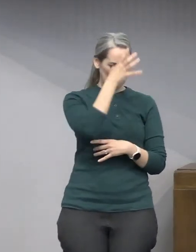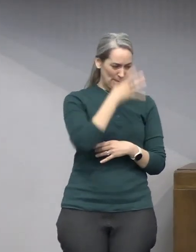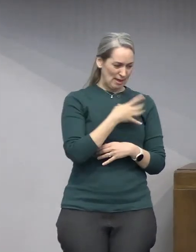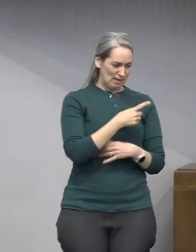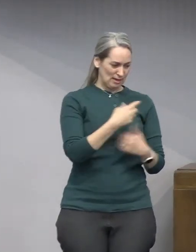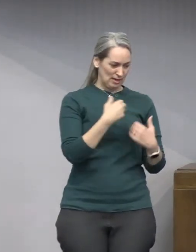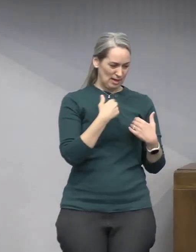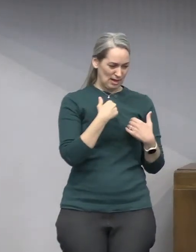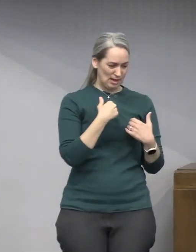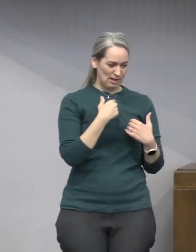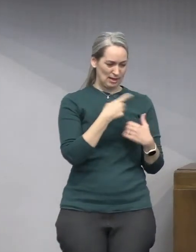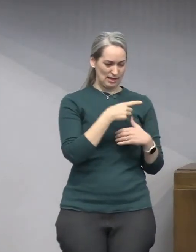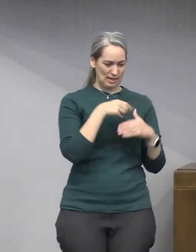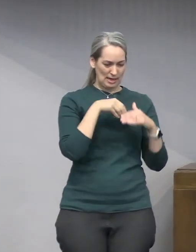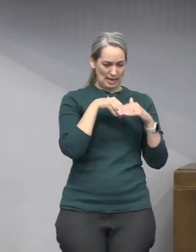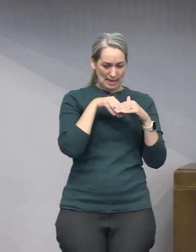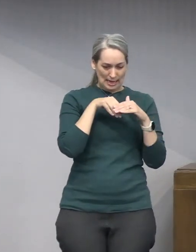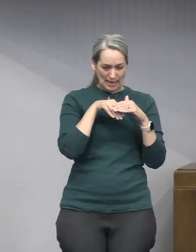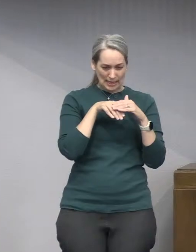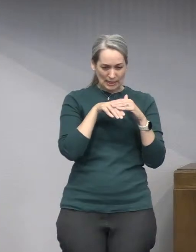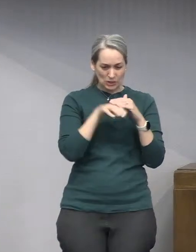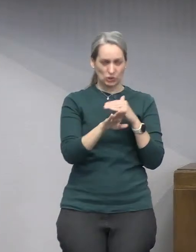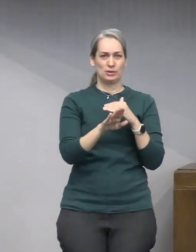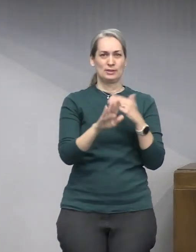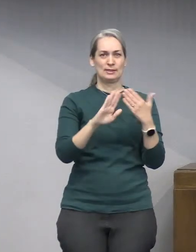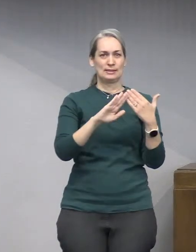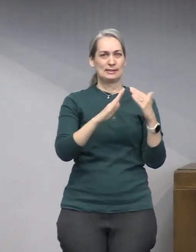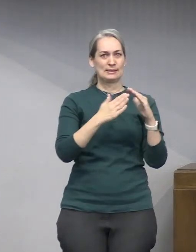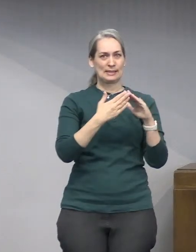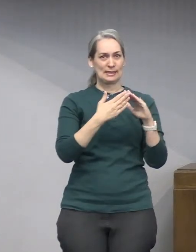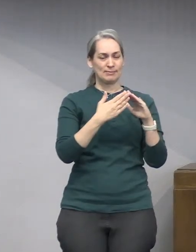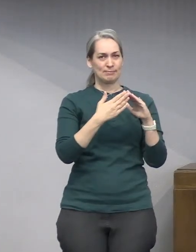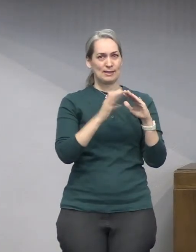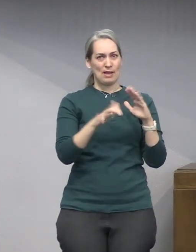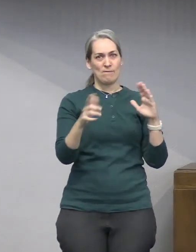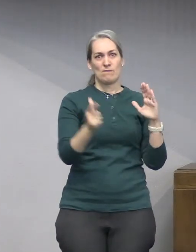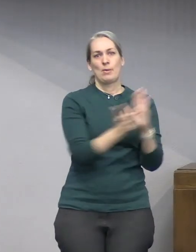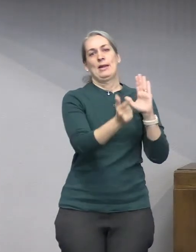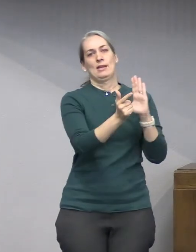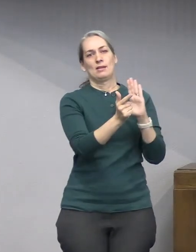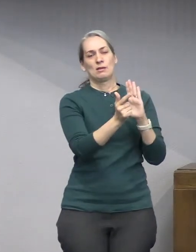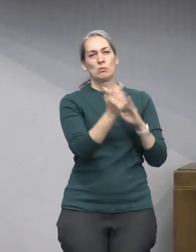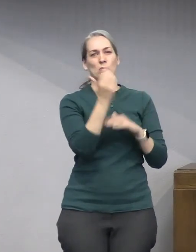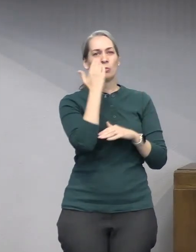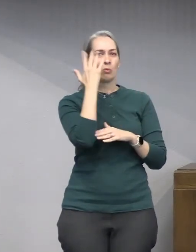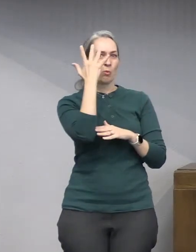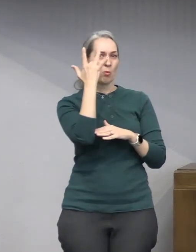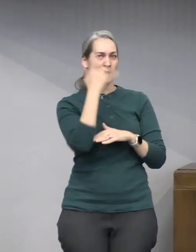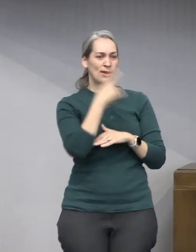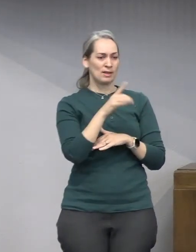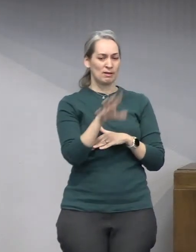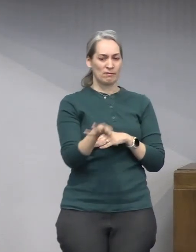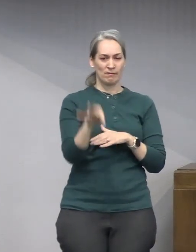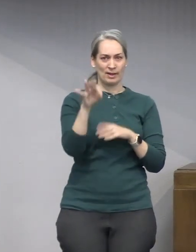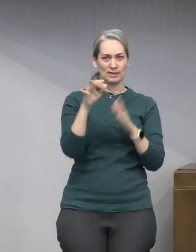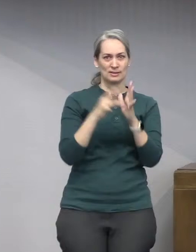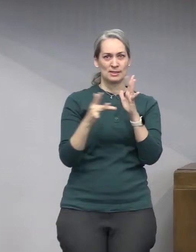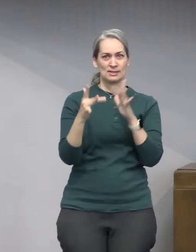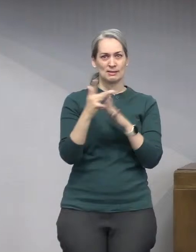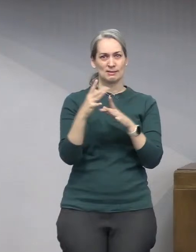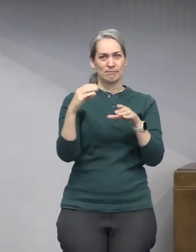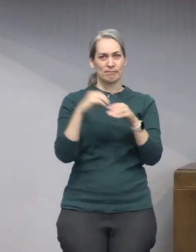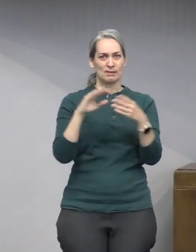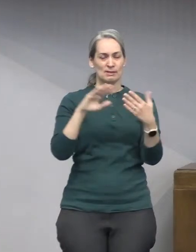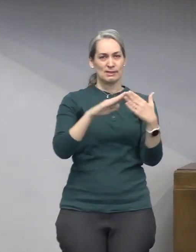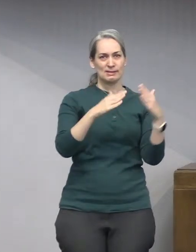had ventured into the city, that which was forbidden to him. We know that because he finds Jesus in the city.